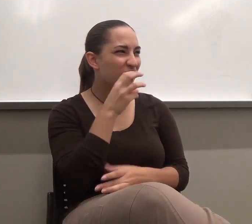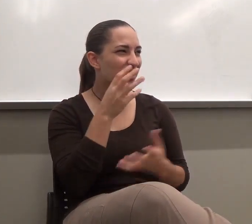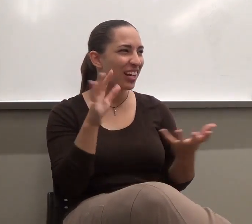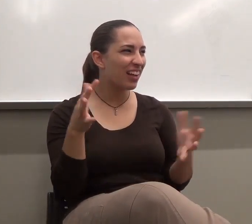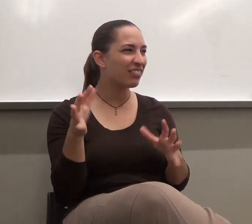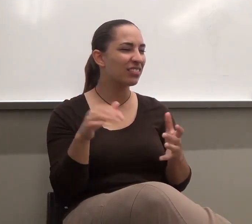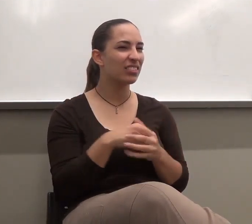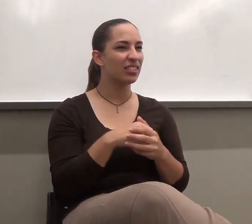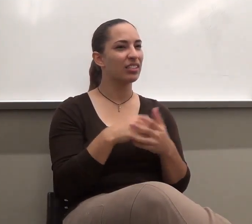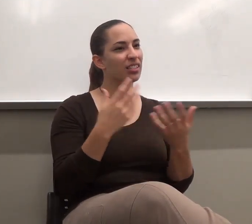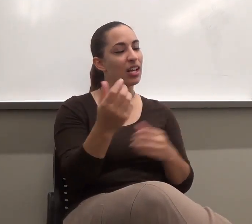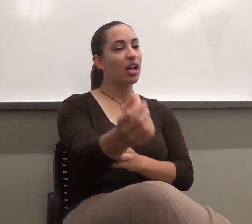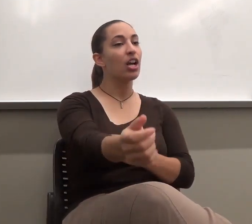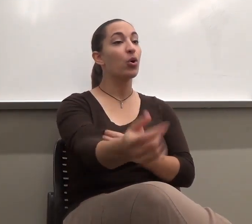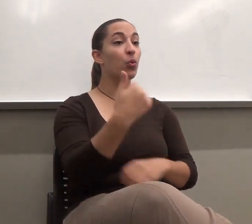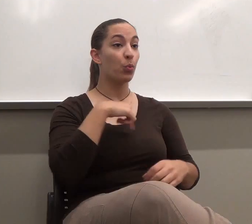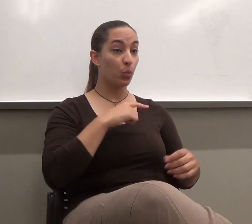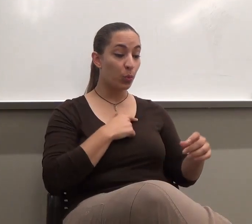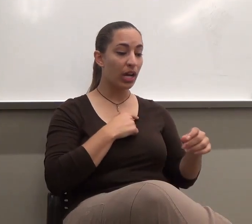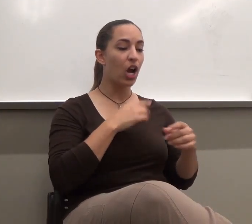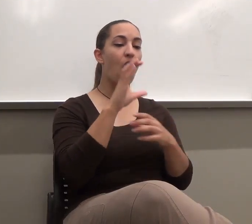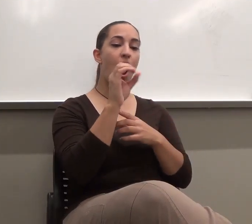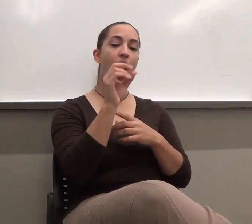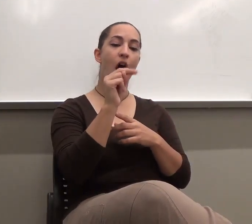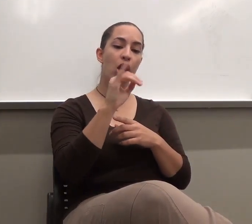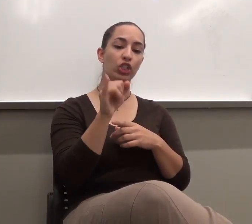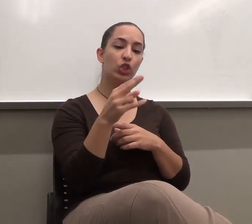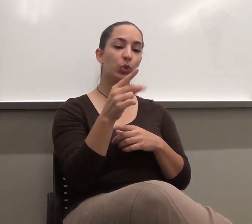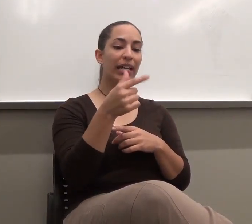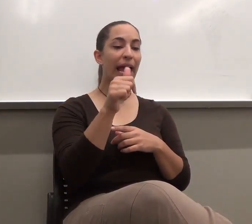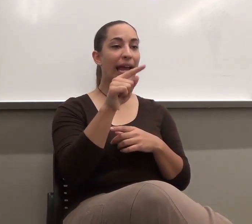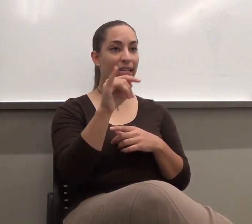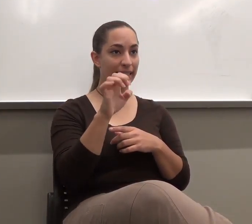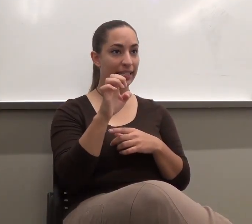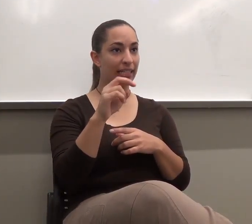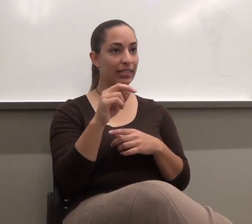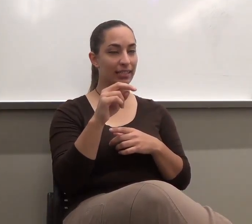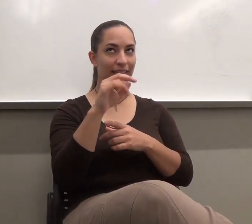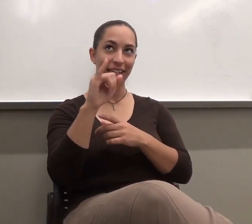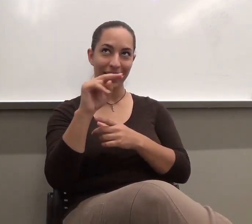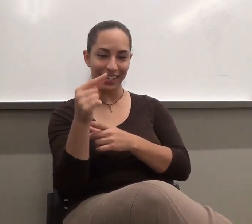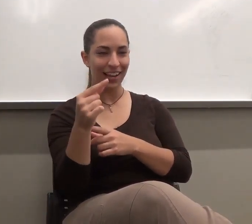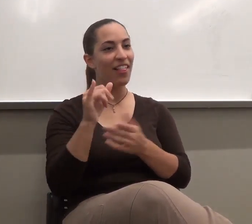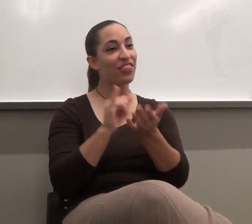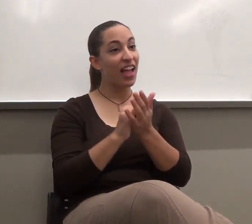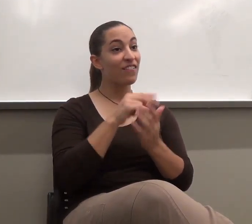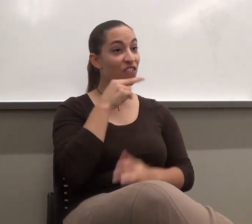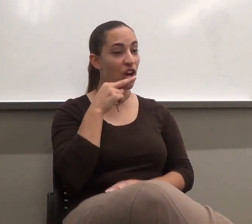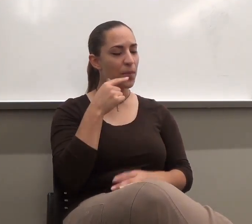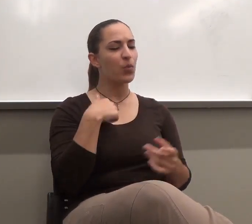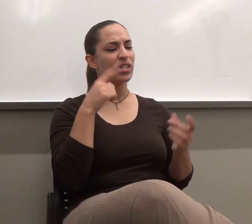what we're doing is we're conjugating that verb. We're deciding which one of these to use. And what we're deciding